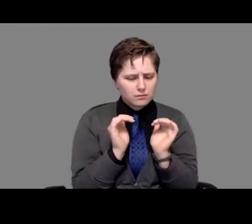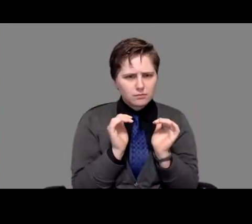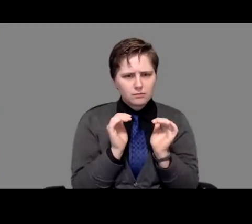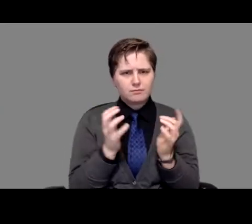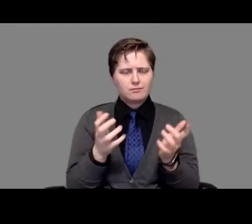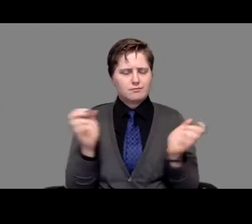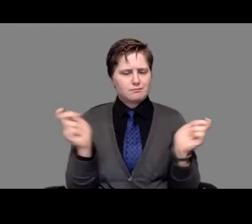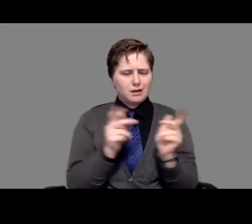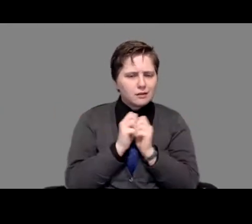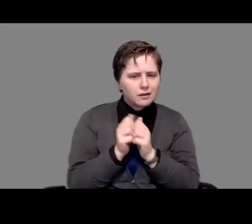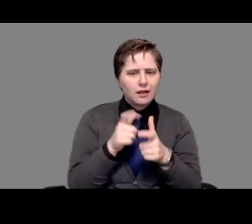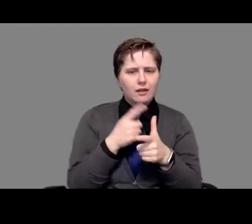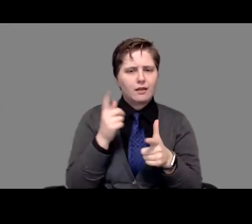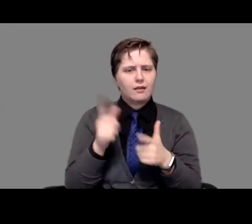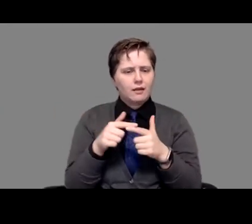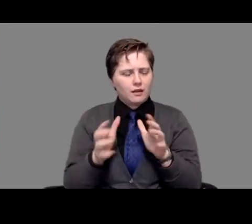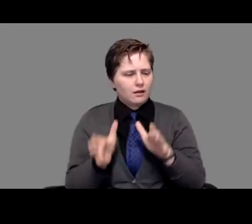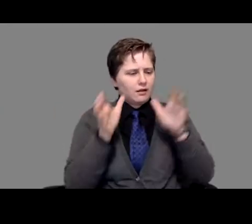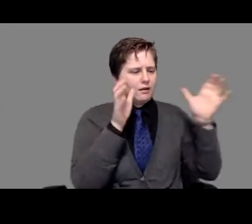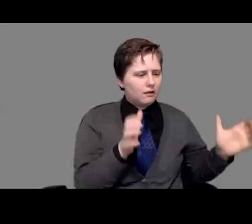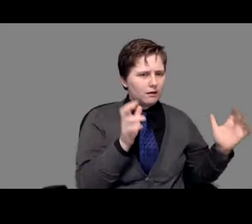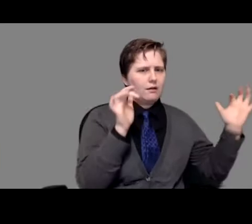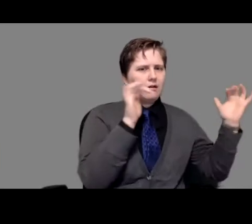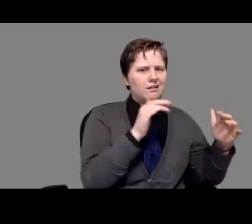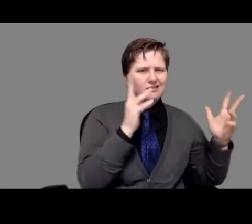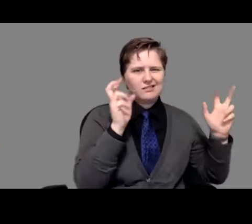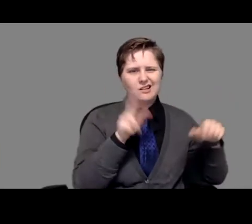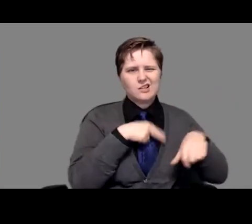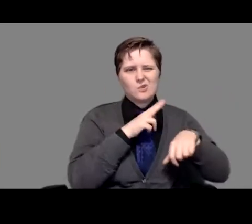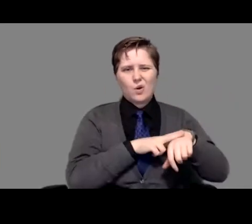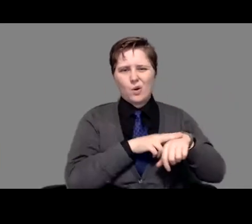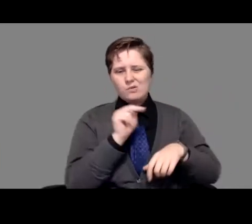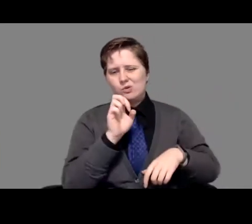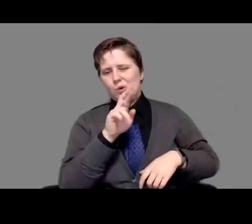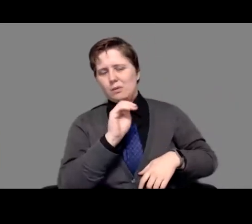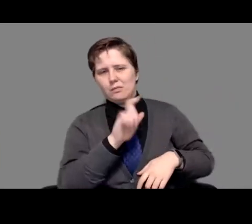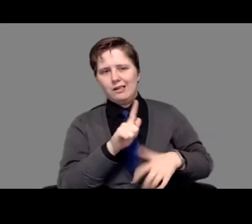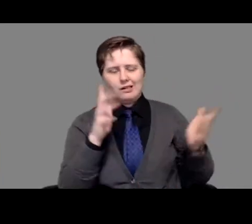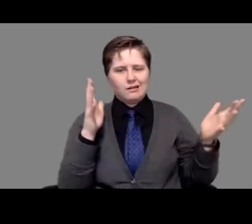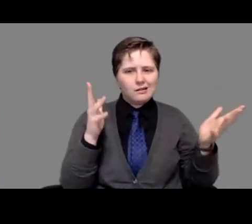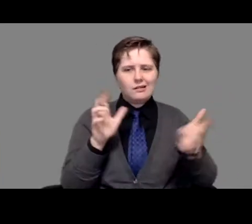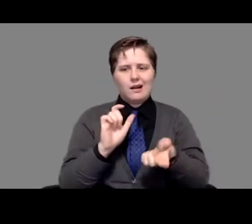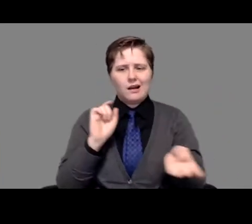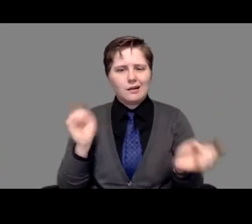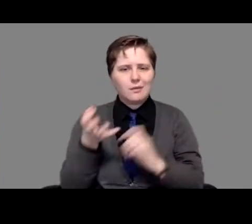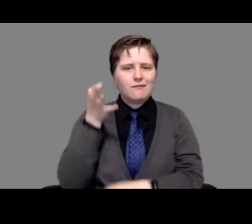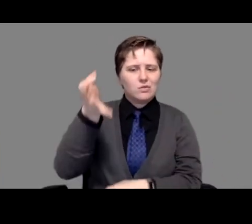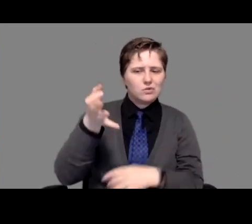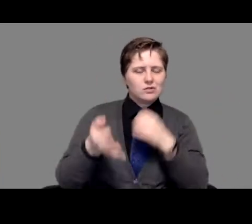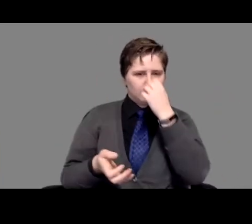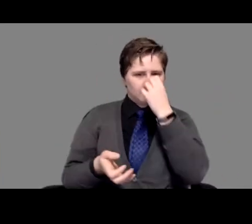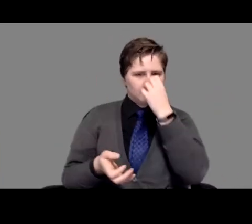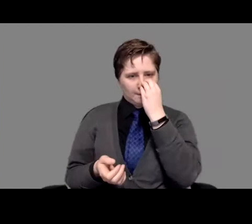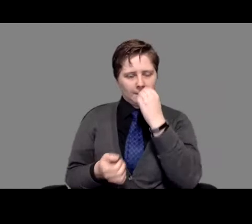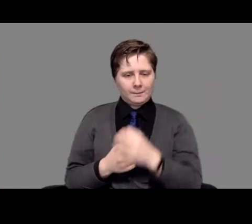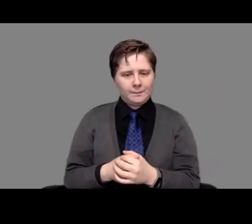and then move back into some form of normal and or adaptive future.